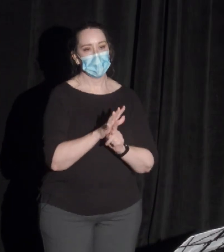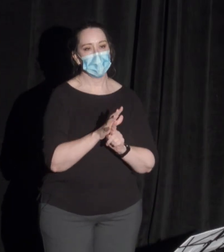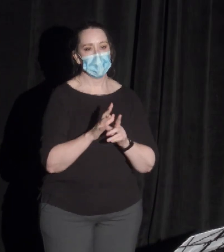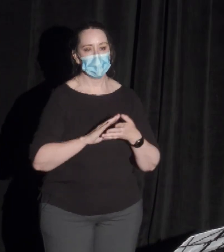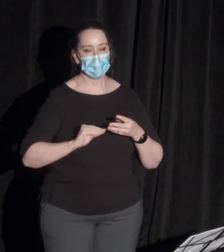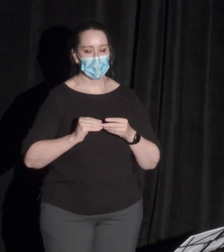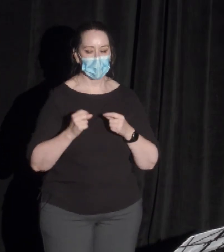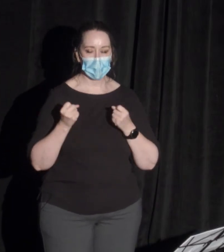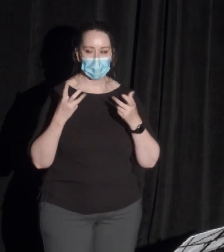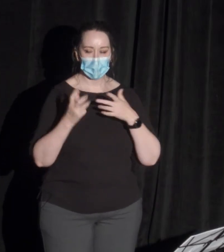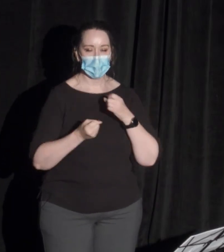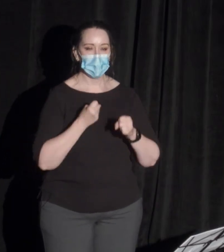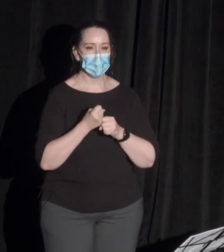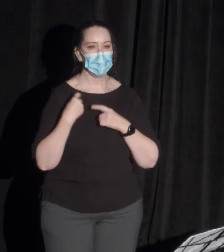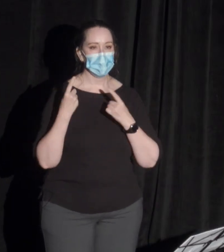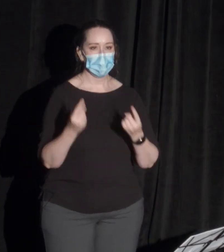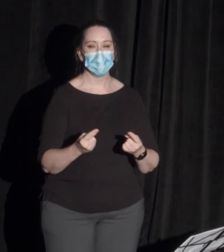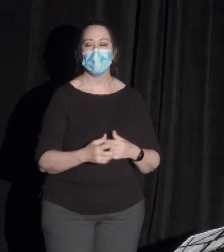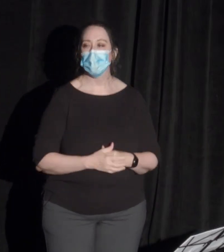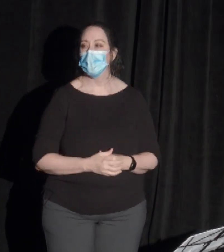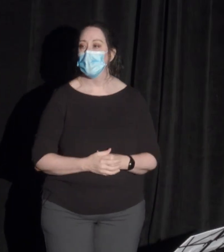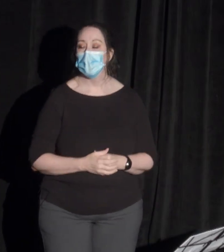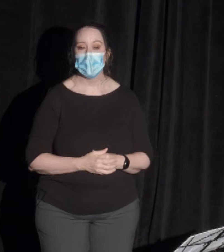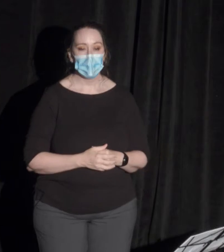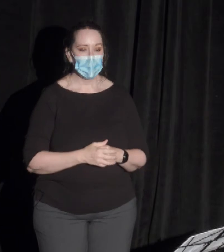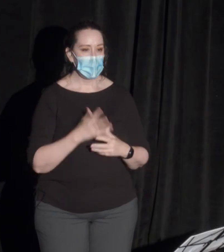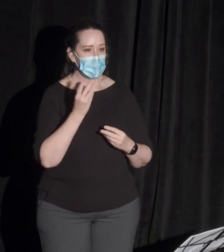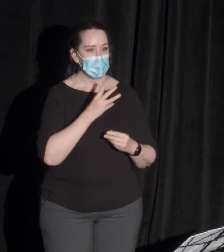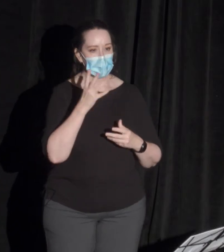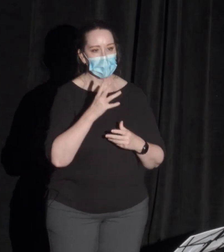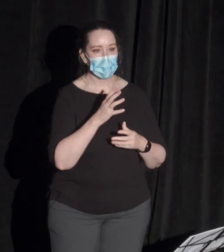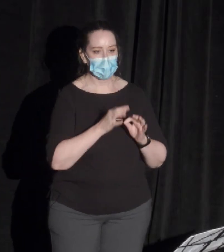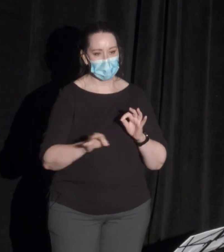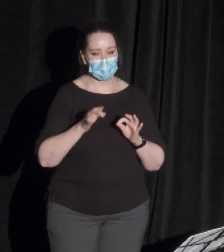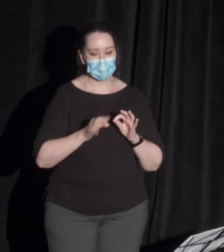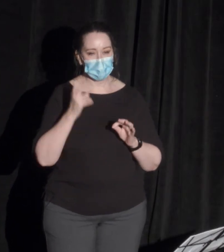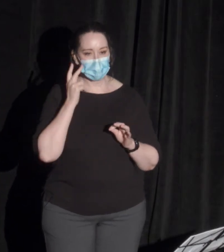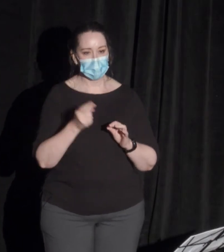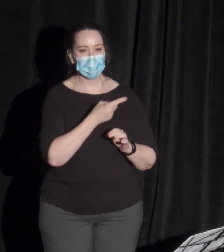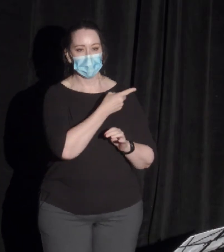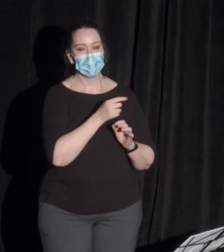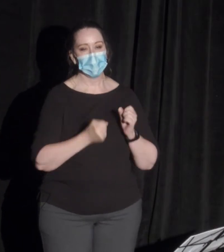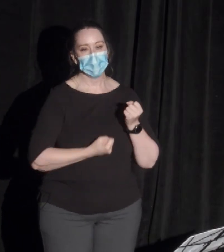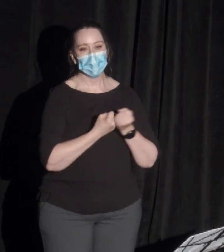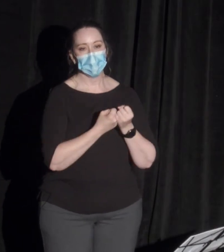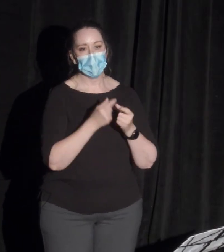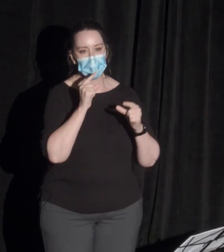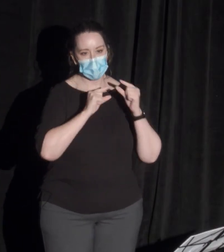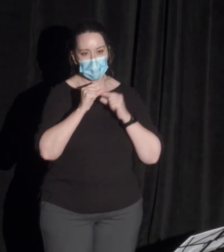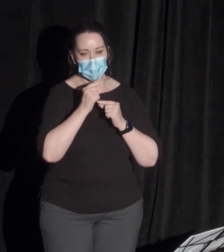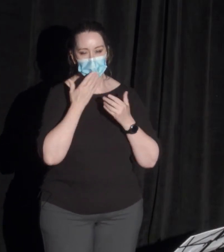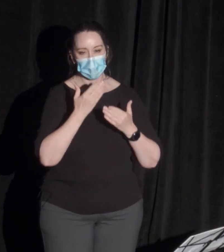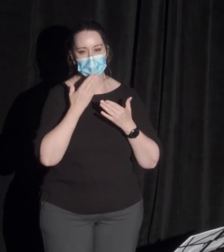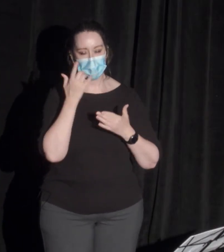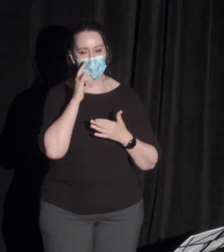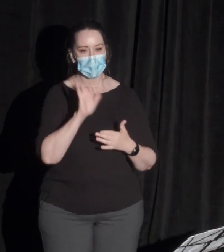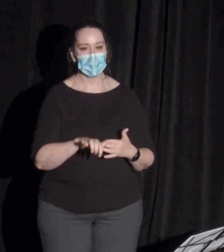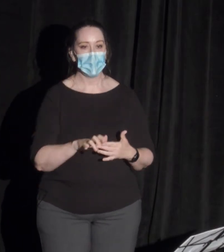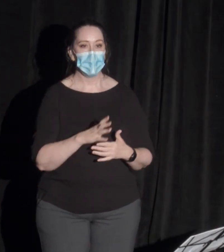come. Also, just wanted to mention the lovely closed captioning you're seeing is sponsored by Google. Thanks so much for that. And now let's welcome